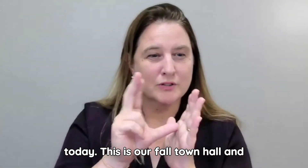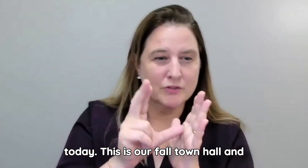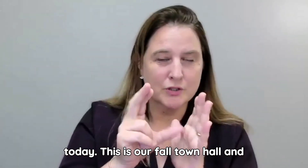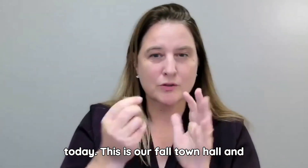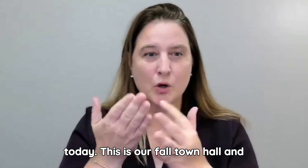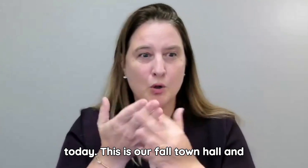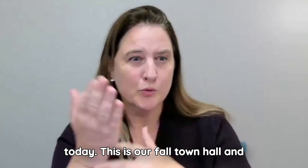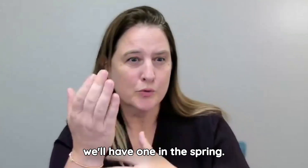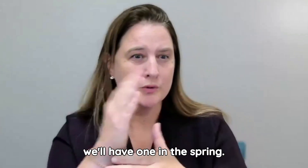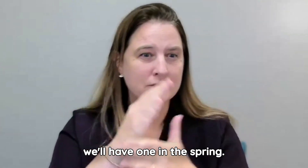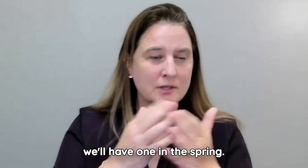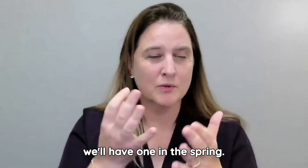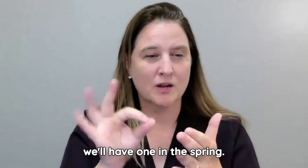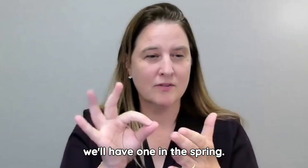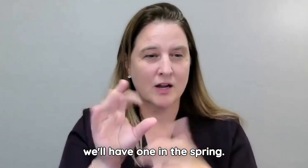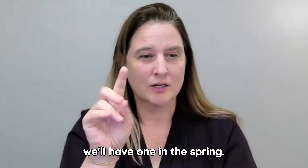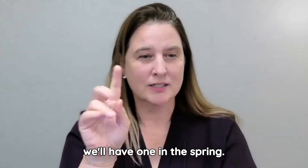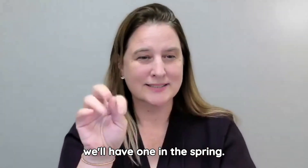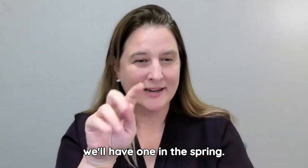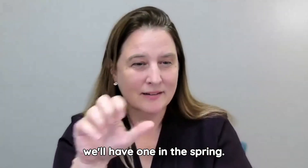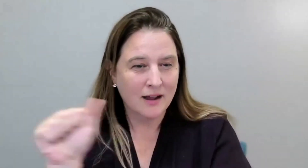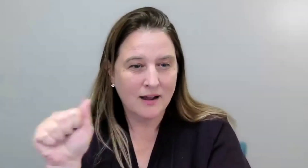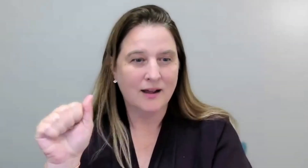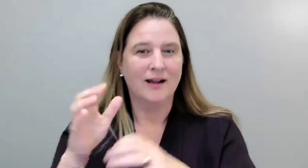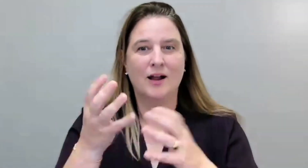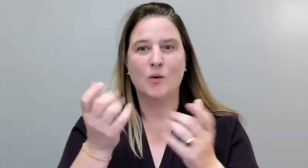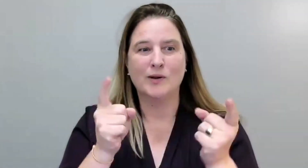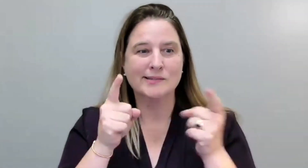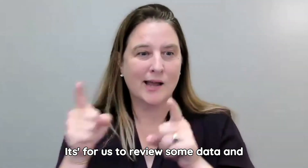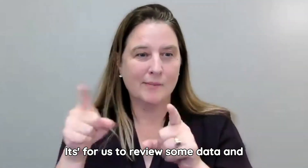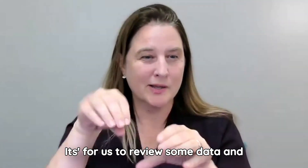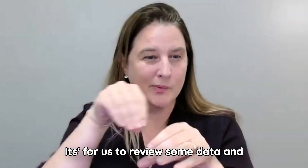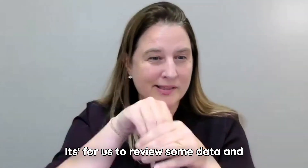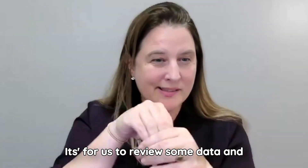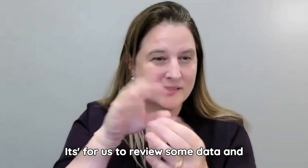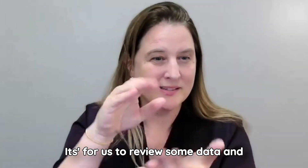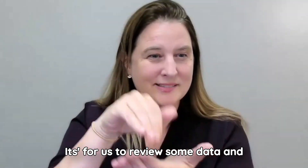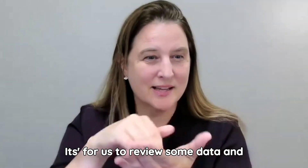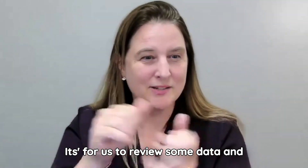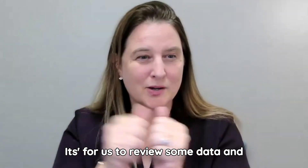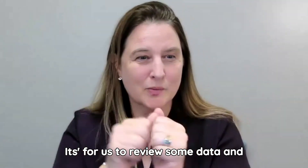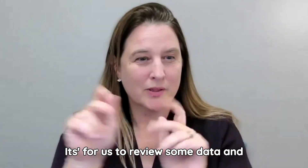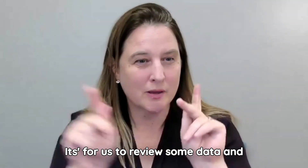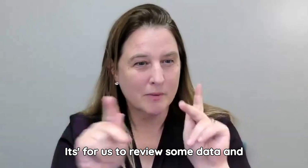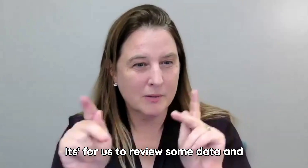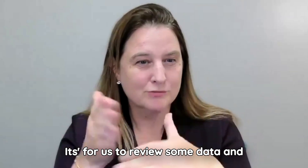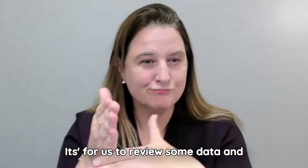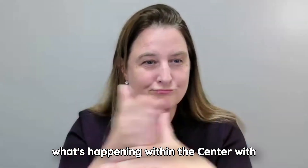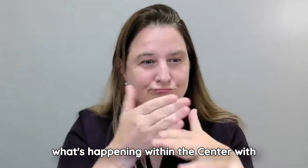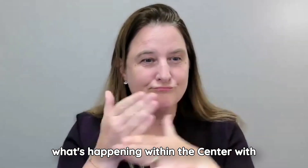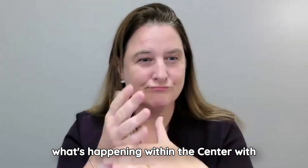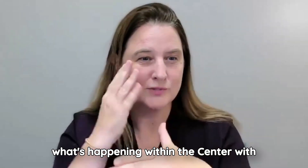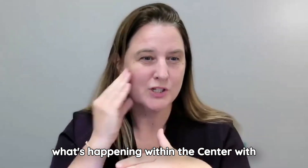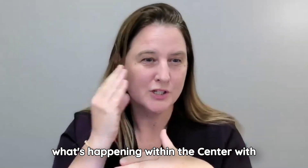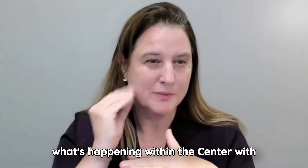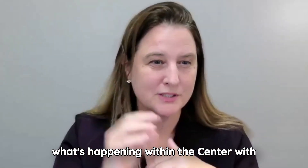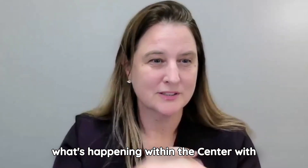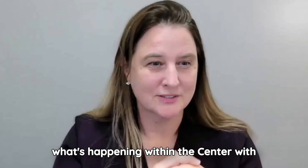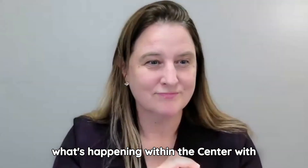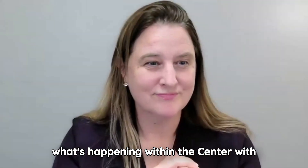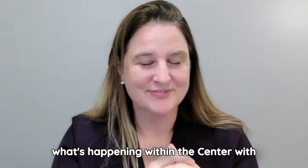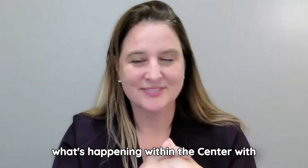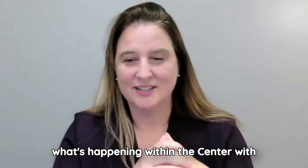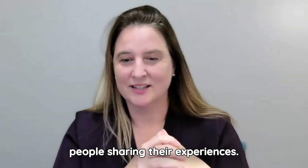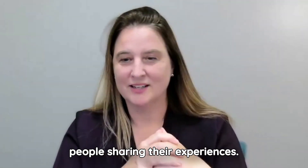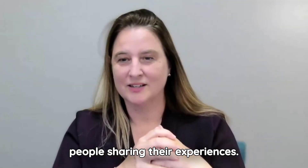This is our fall town hall, and we'll have one in the spring. It's for us to review some data and what's happening within the center with